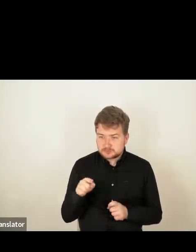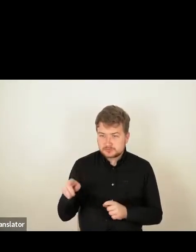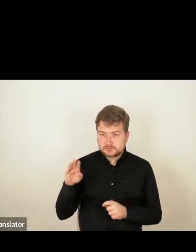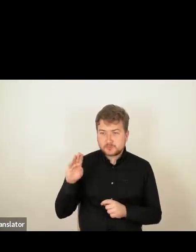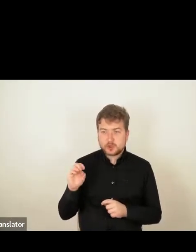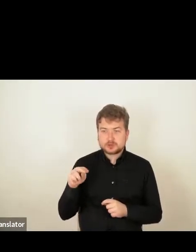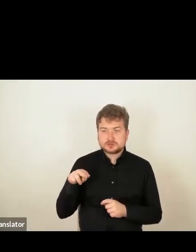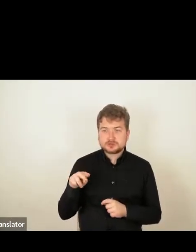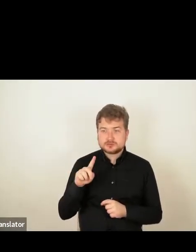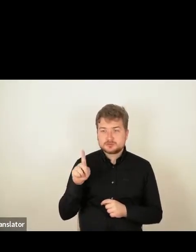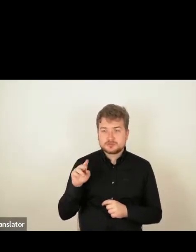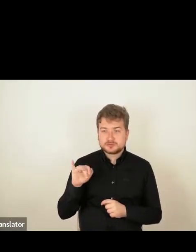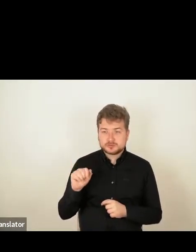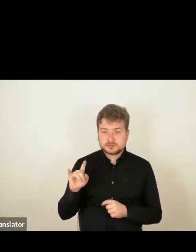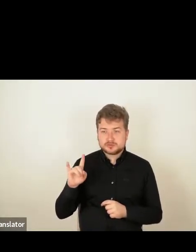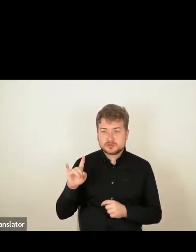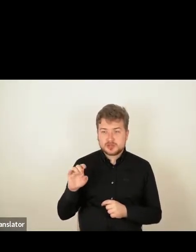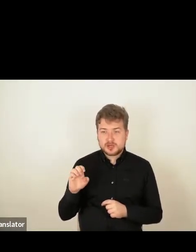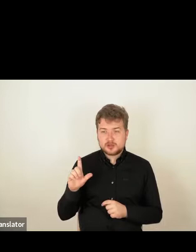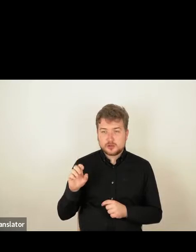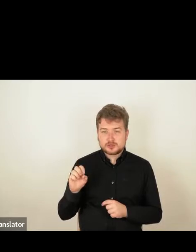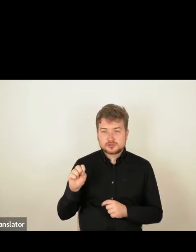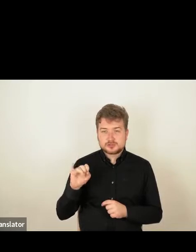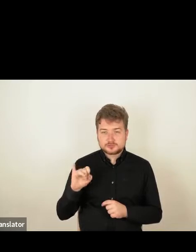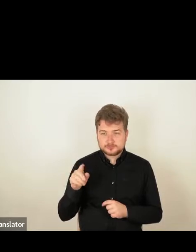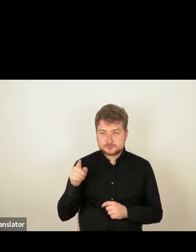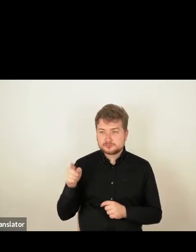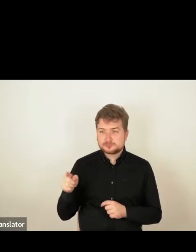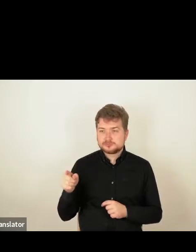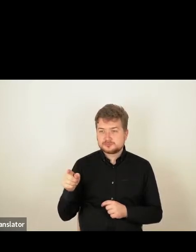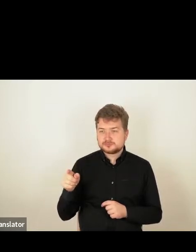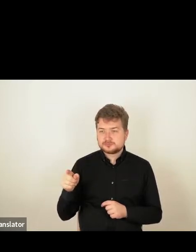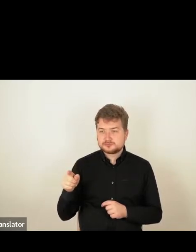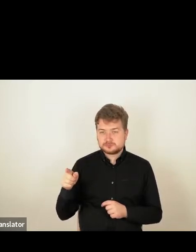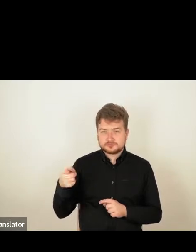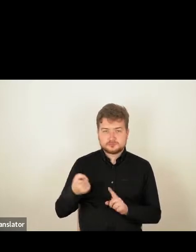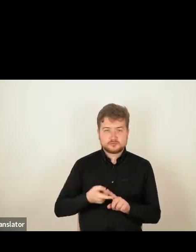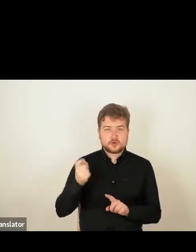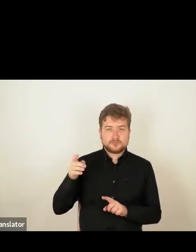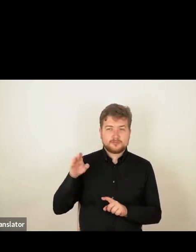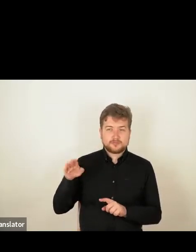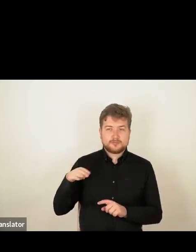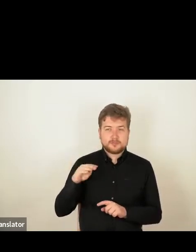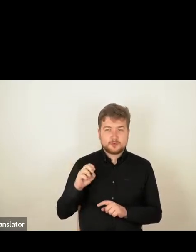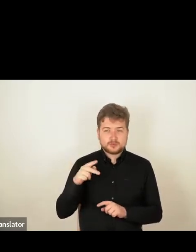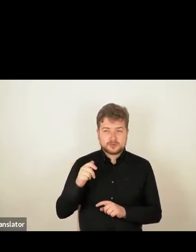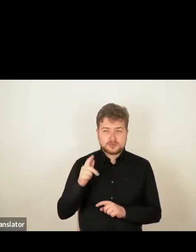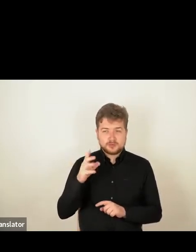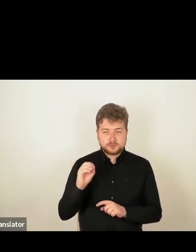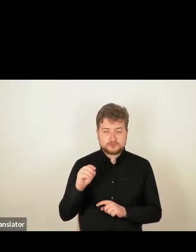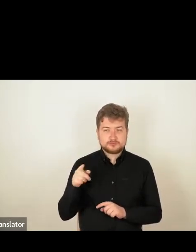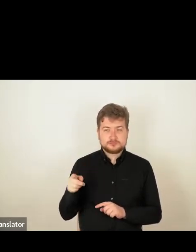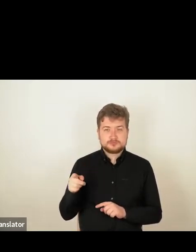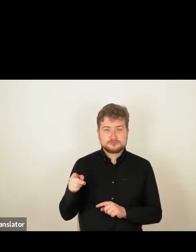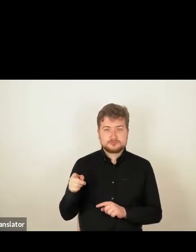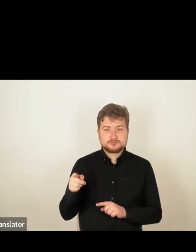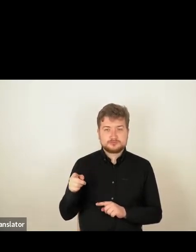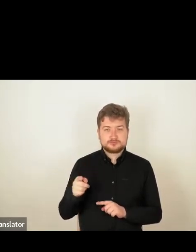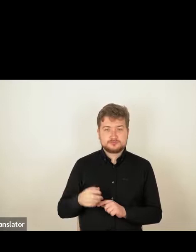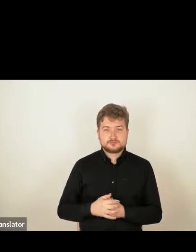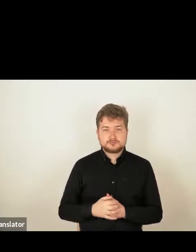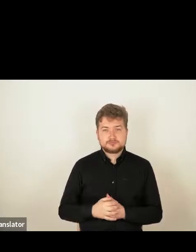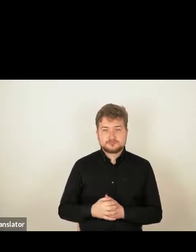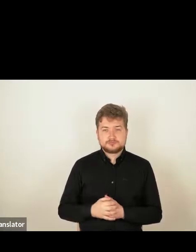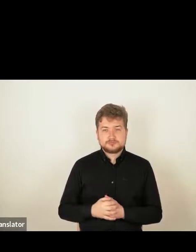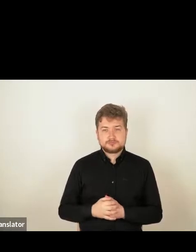Equality Committee from Montenegro. Božena was also just highlighting that the Montenegrin Parliament will host on the 16th of May